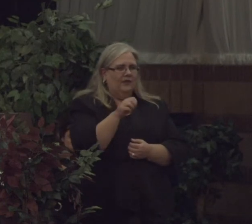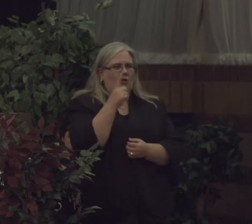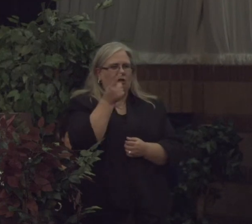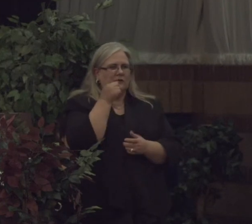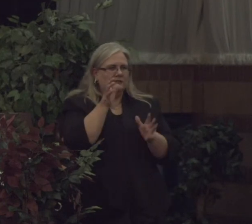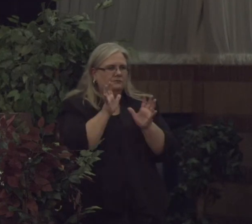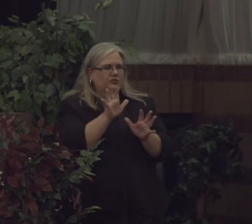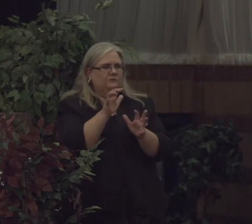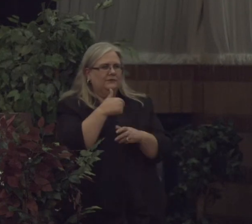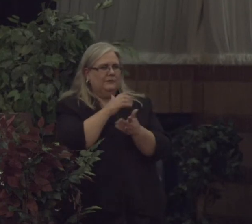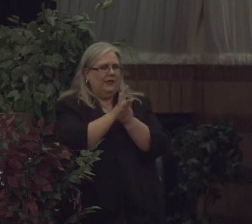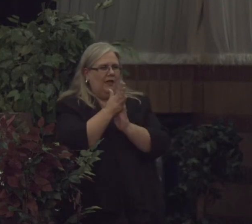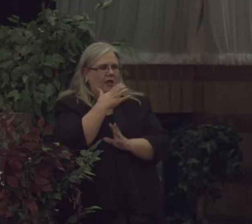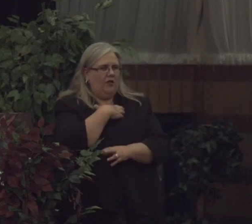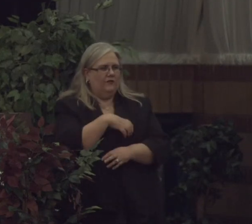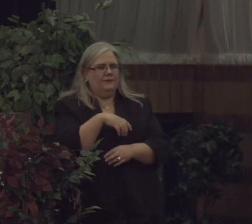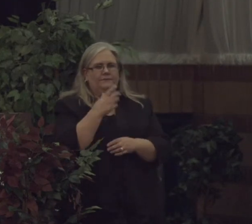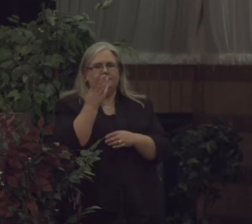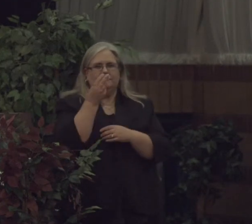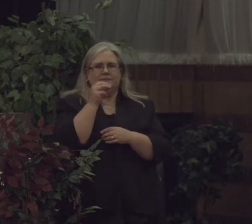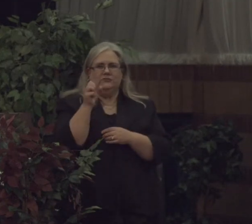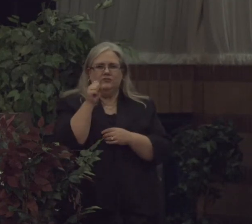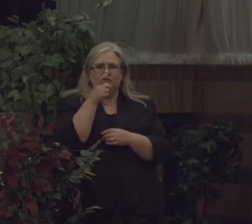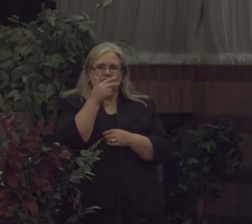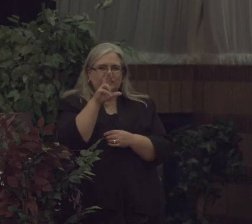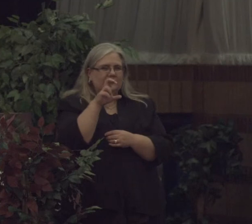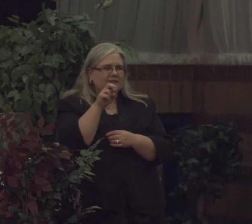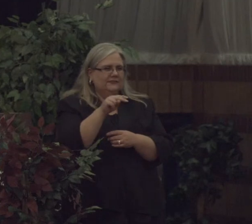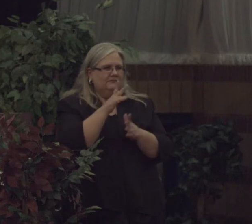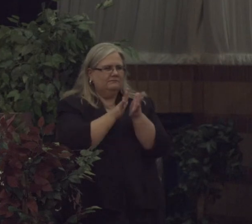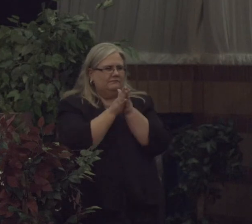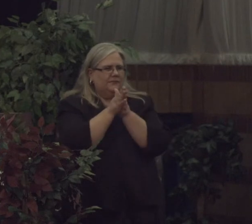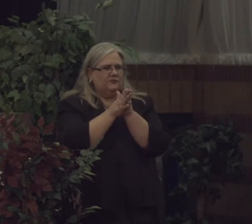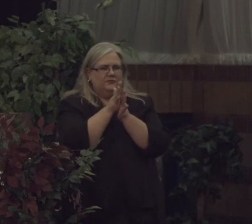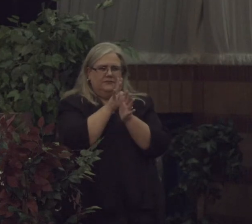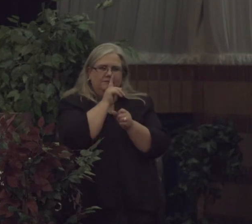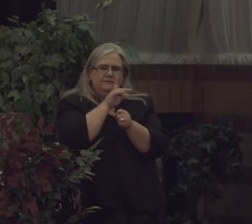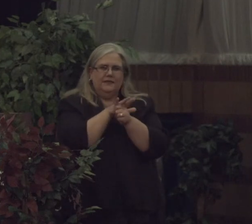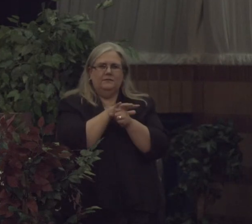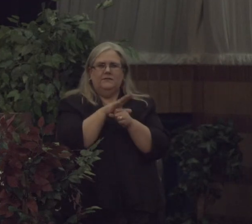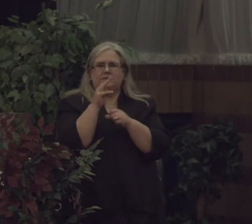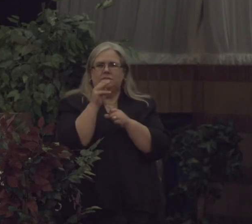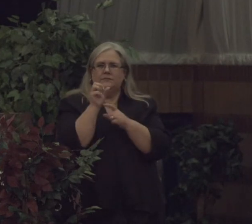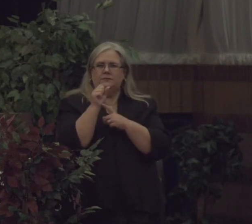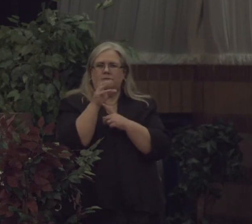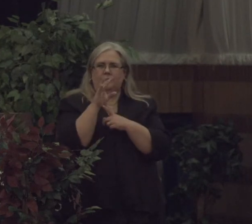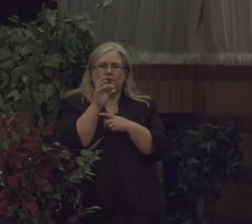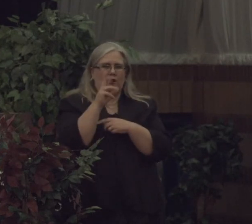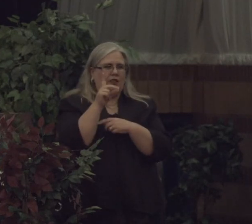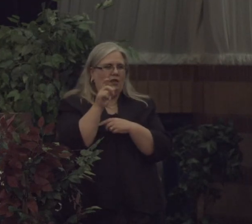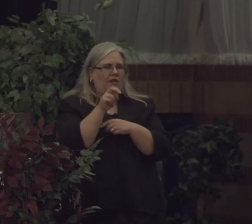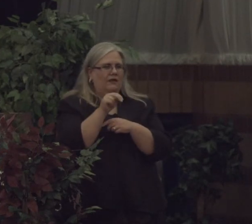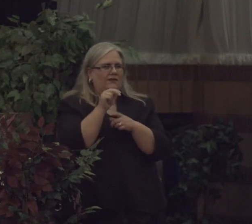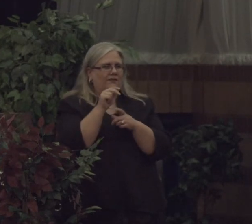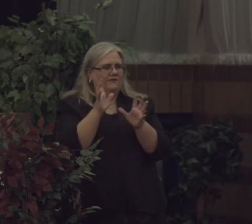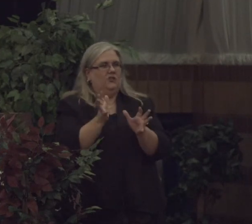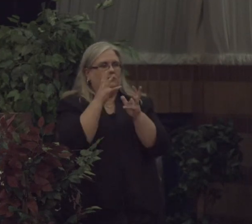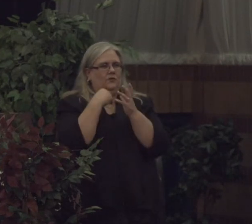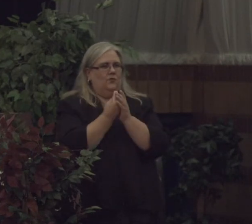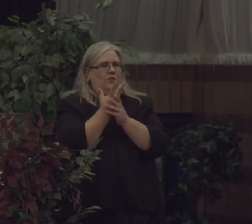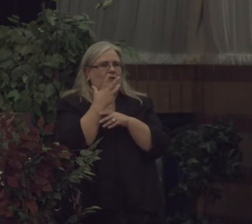hungry. Mrs. Green's passion and commitment to all of her students. And Miss Bordelon for fostering my growth and teaching me the product of